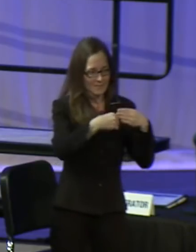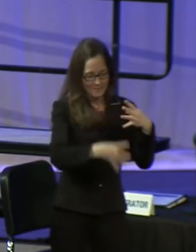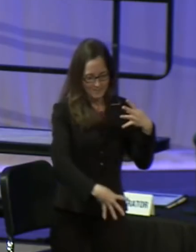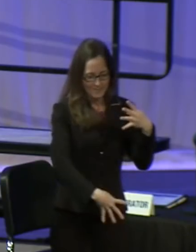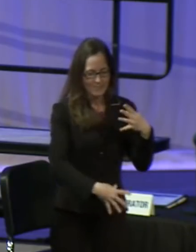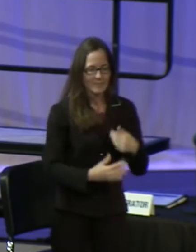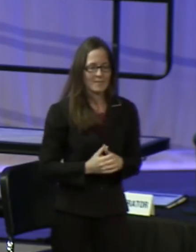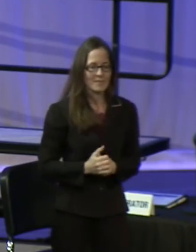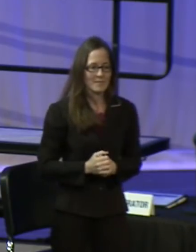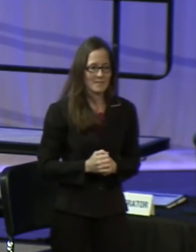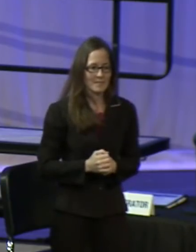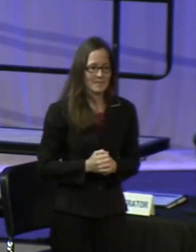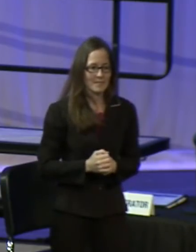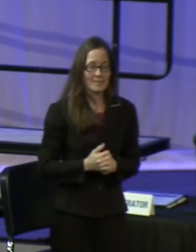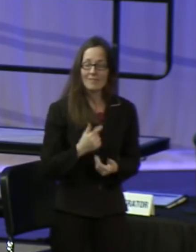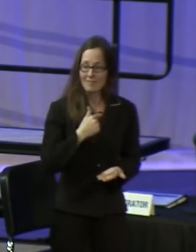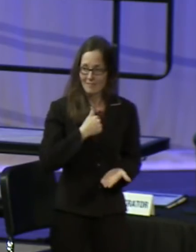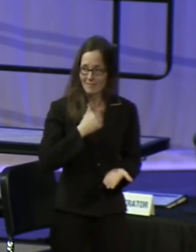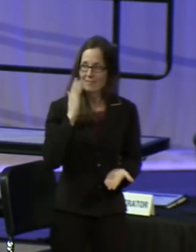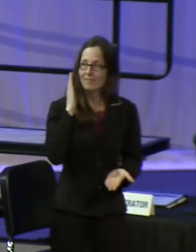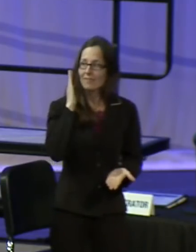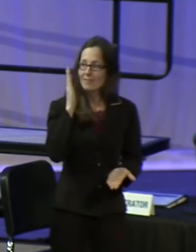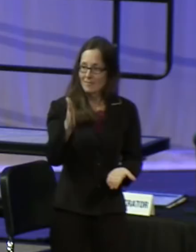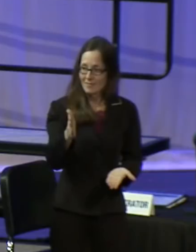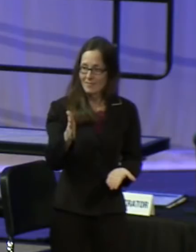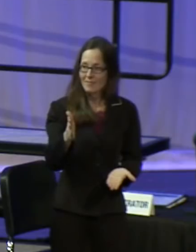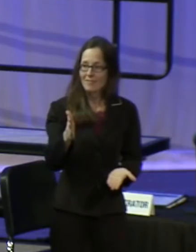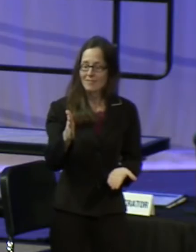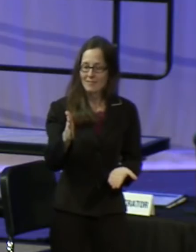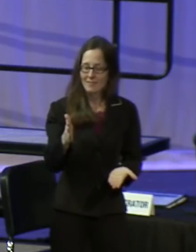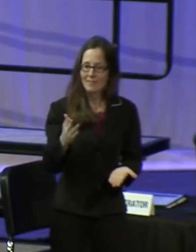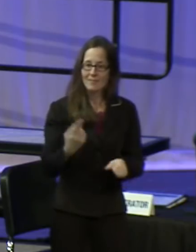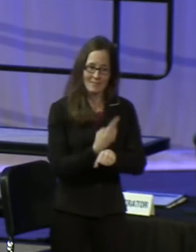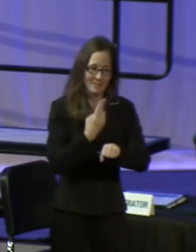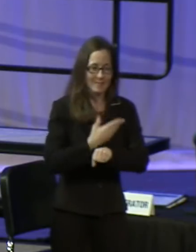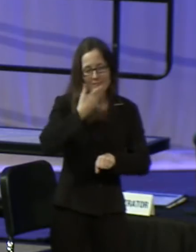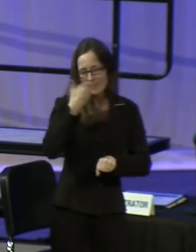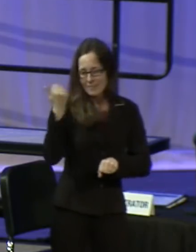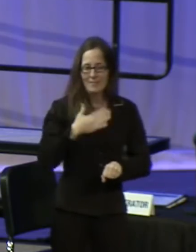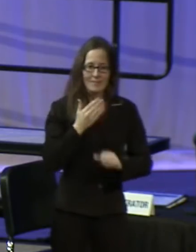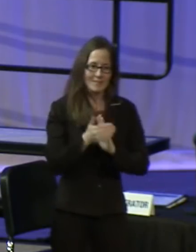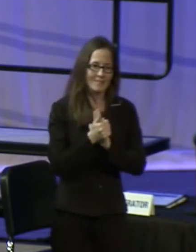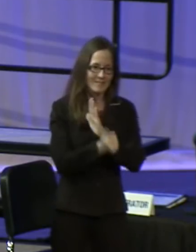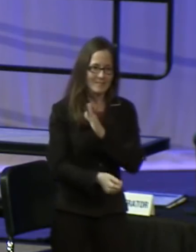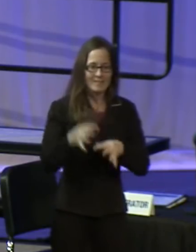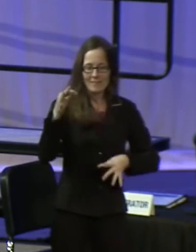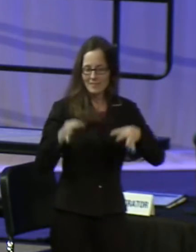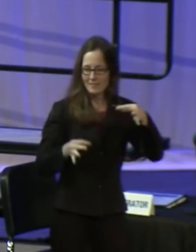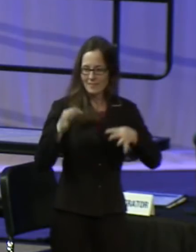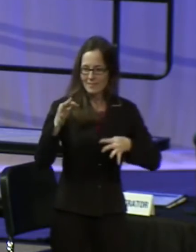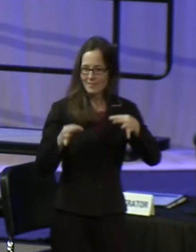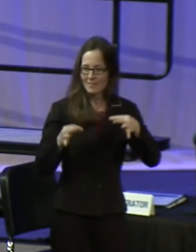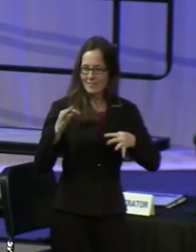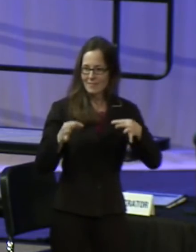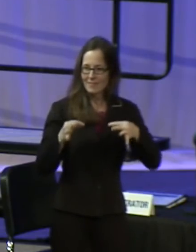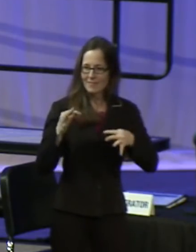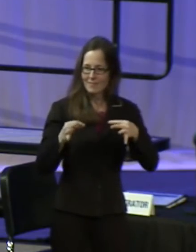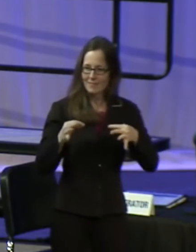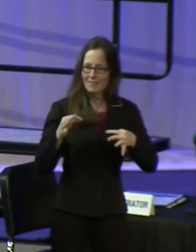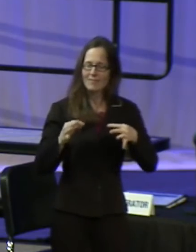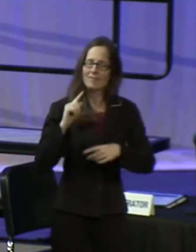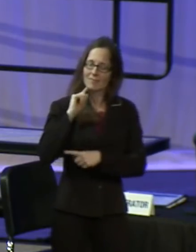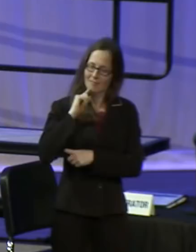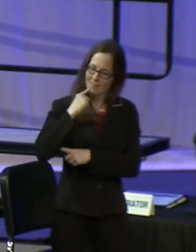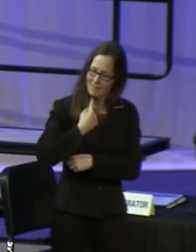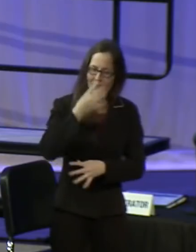and that I will, and that I will, to the best of my skill and judgment, to the best of my skill and judgment, diligently and